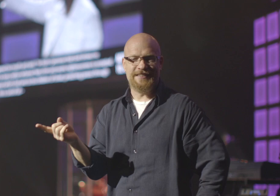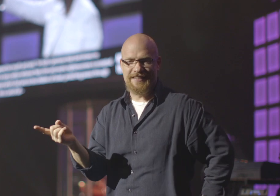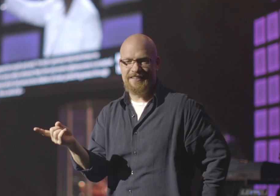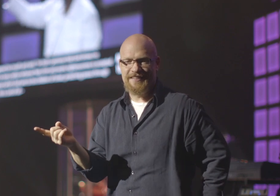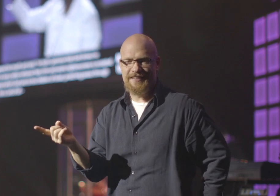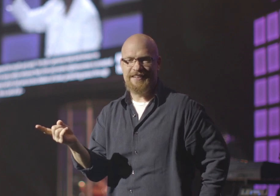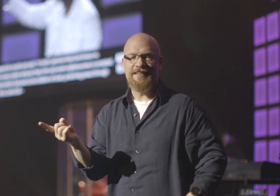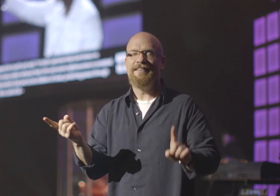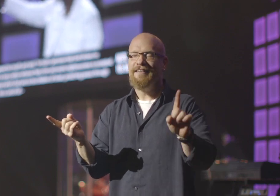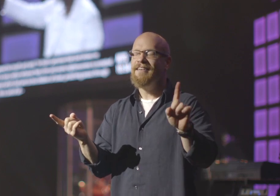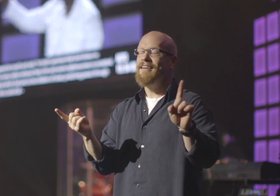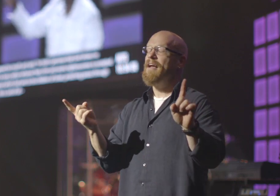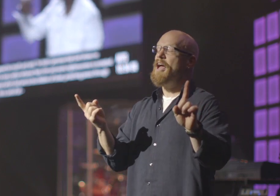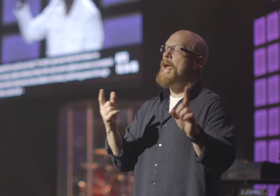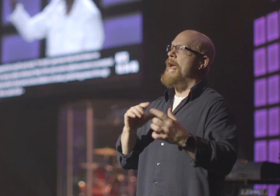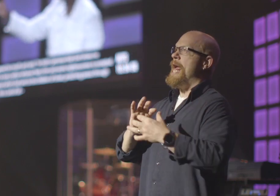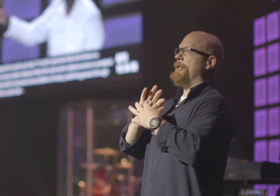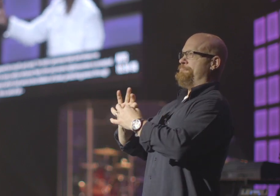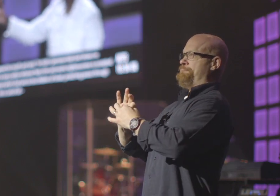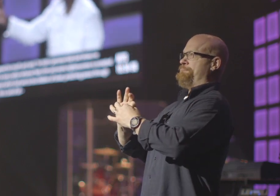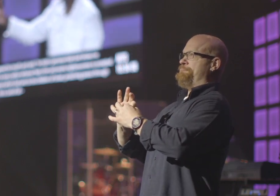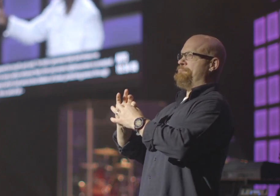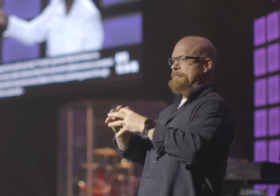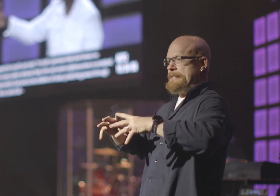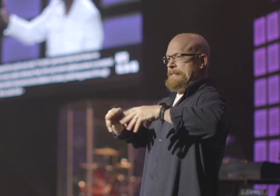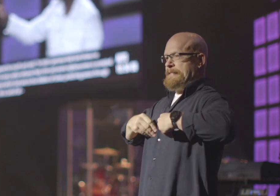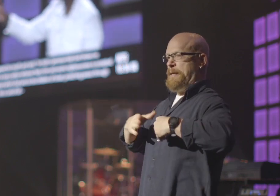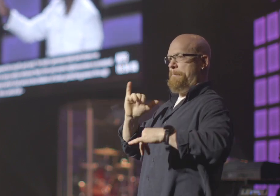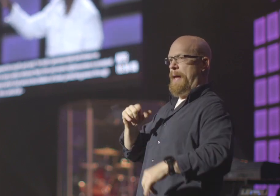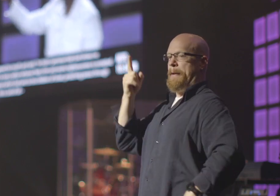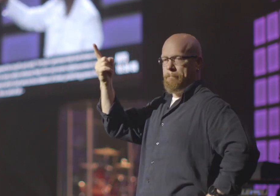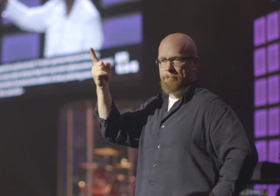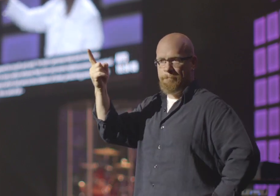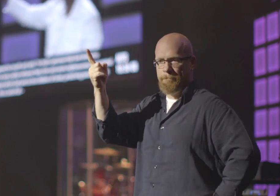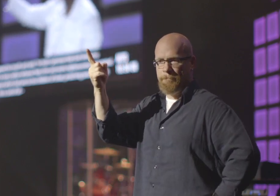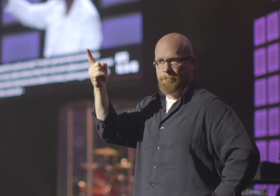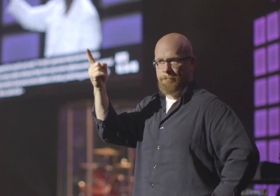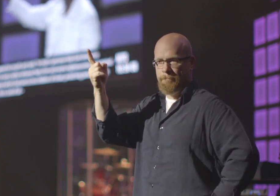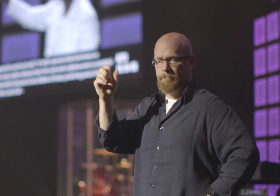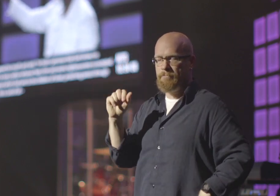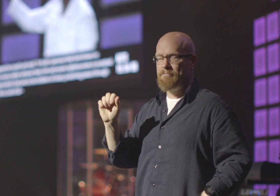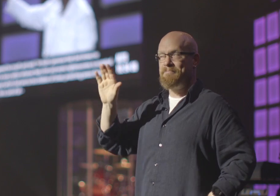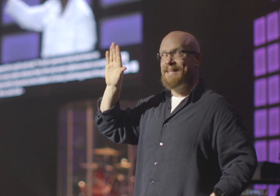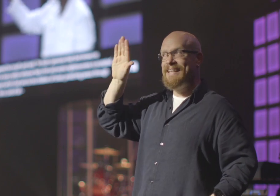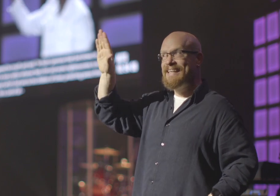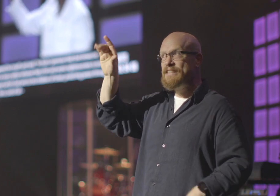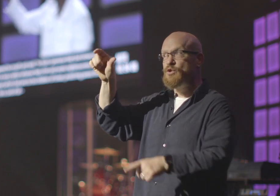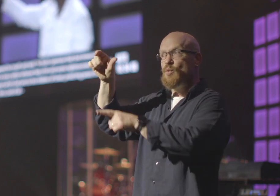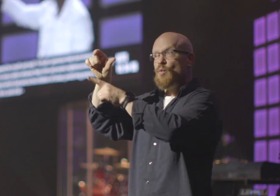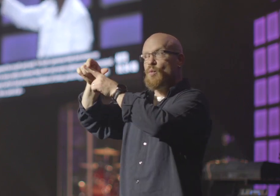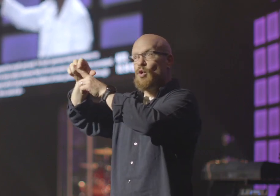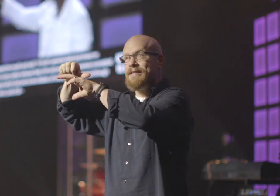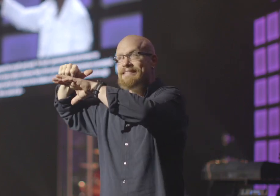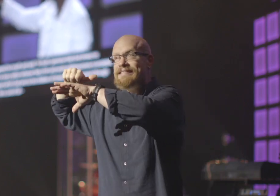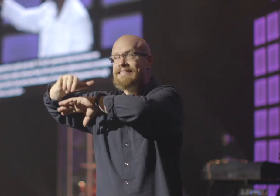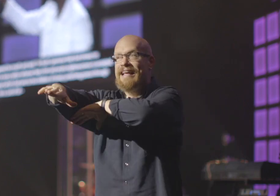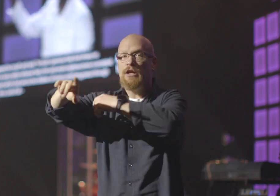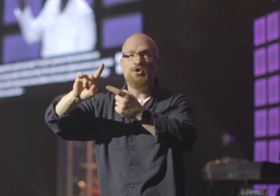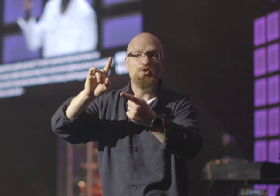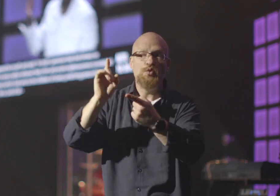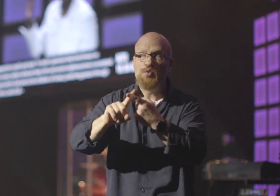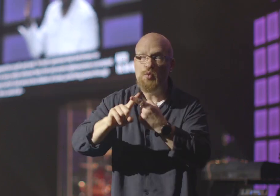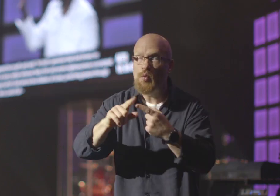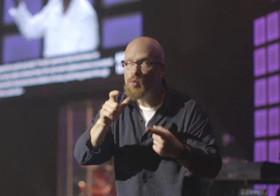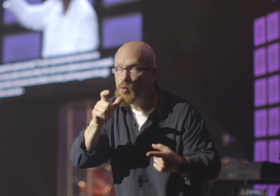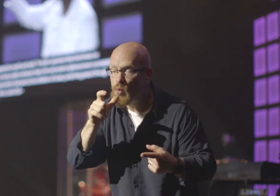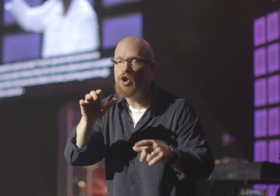by God. Then he says this, he tells about, you know, the message. He said the word which God sent to the who?